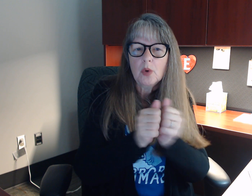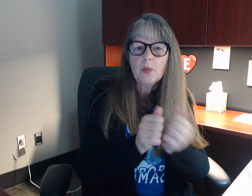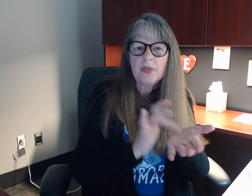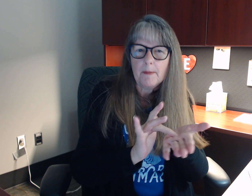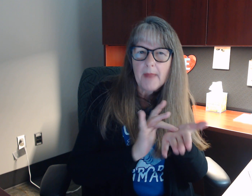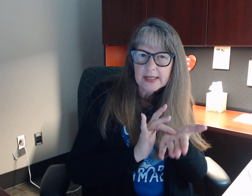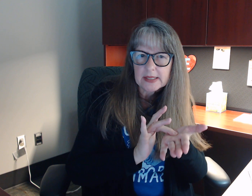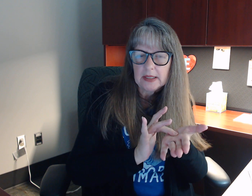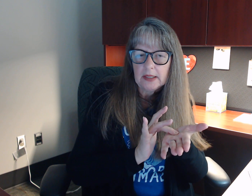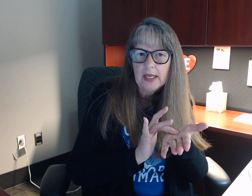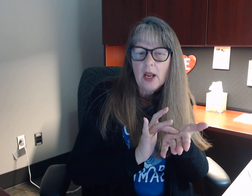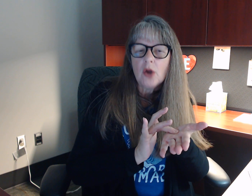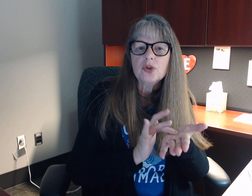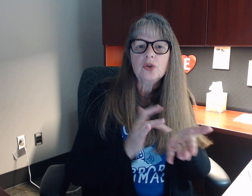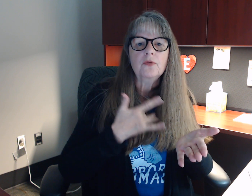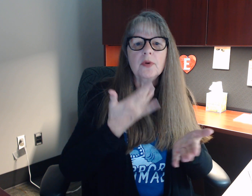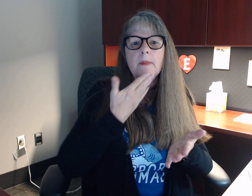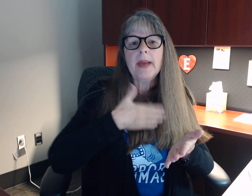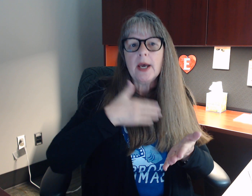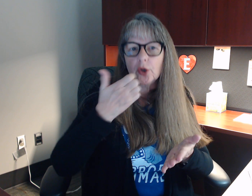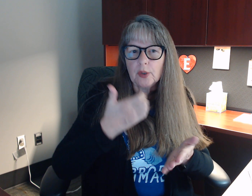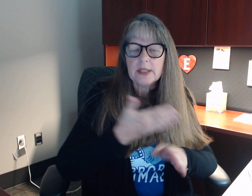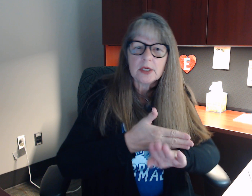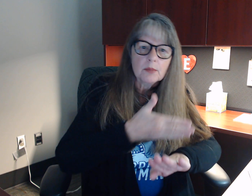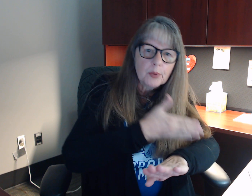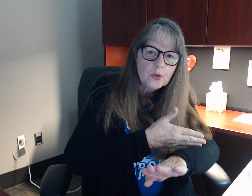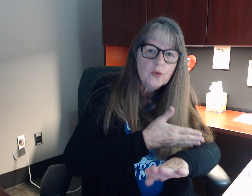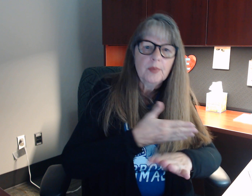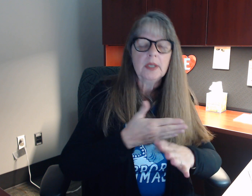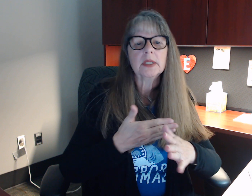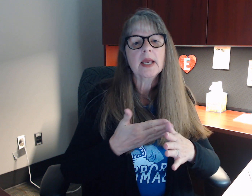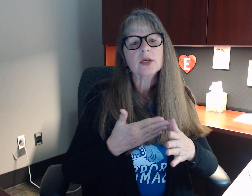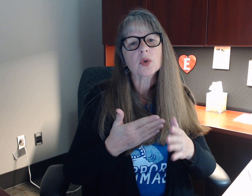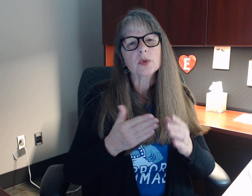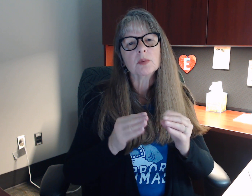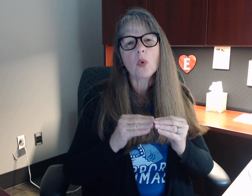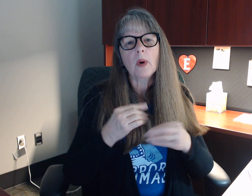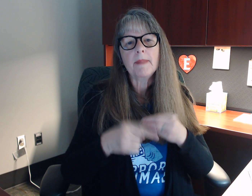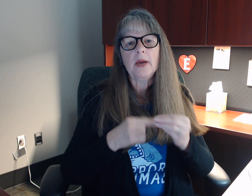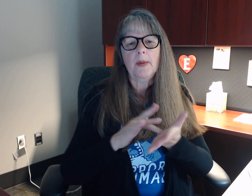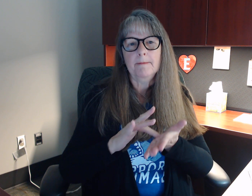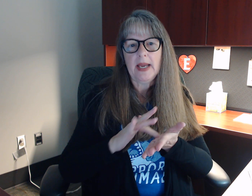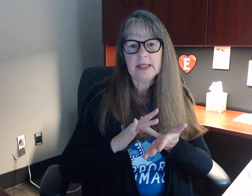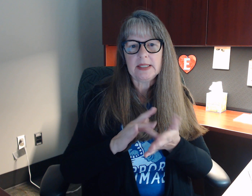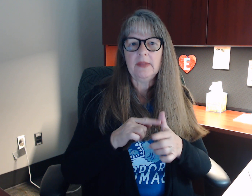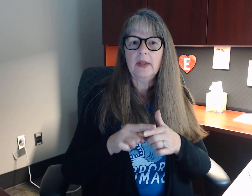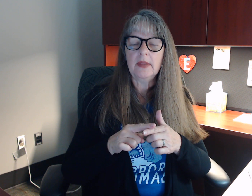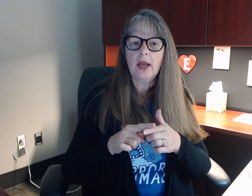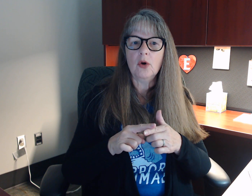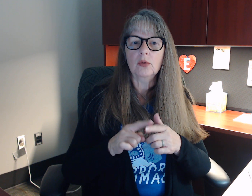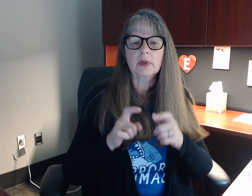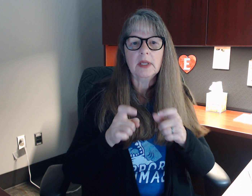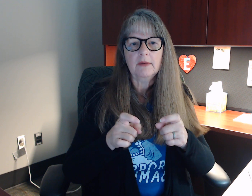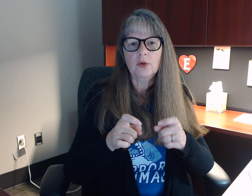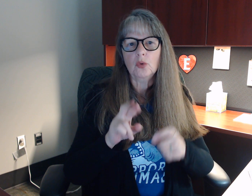with the medicine? Do you feel better? Is it improvement? So it's more about the medicine, and then they'll give you